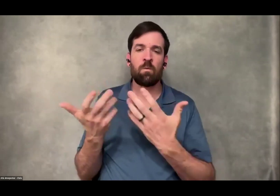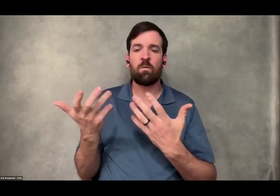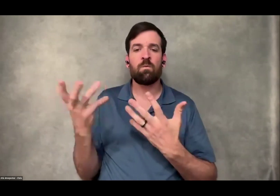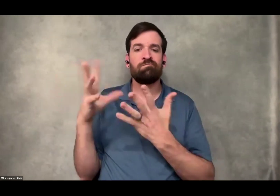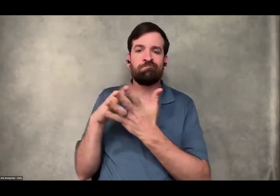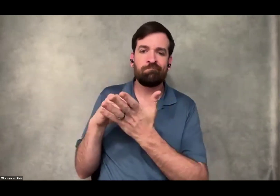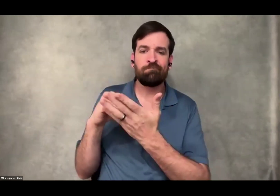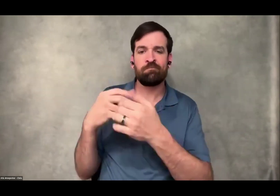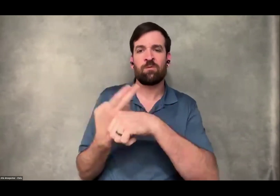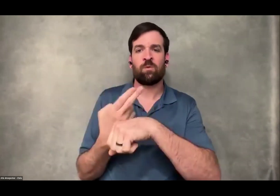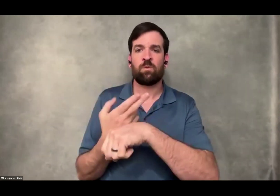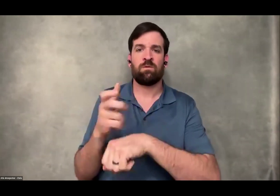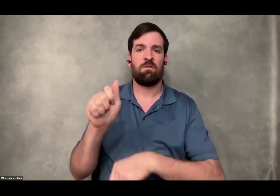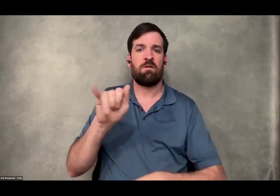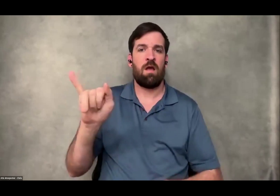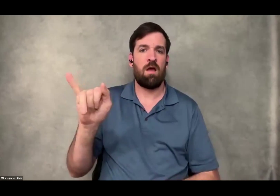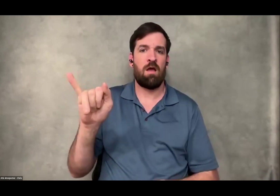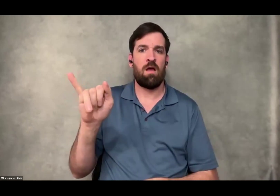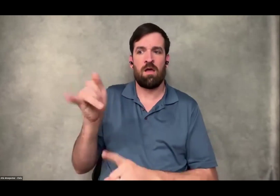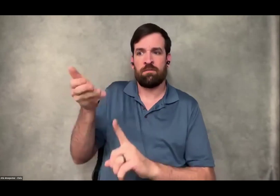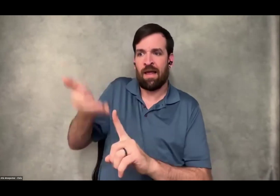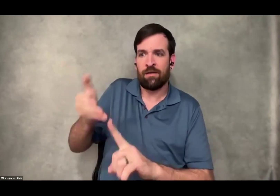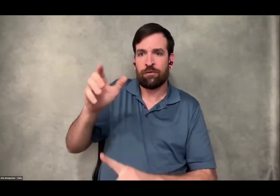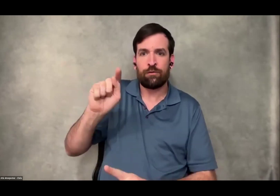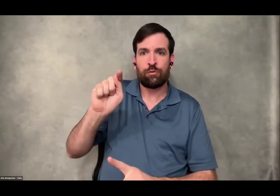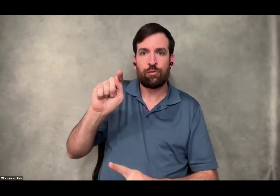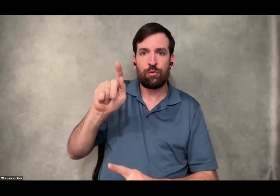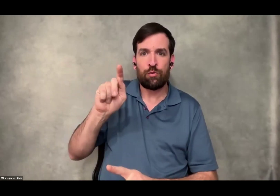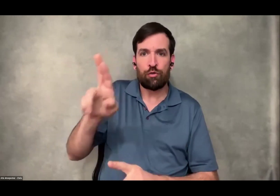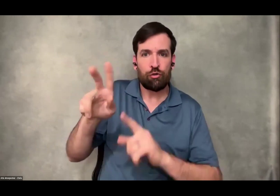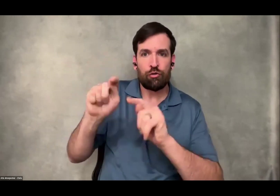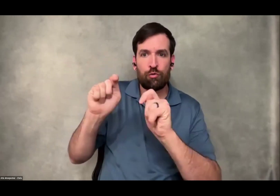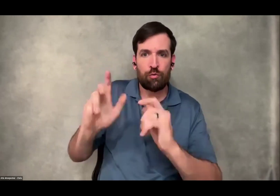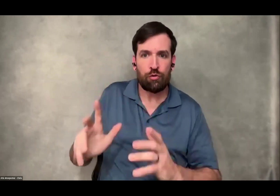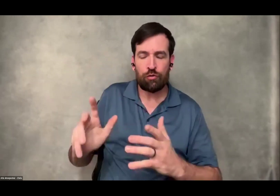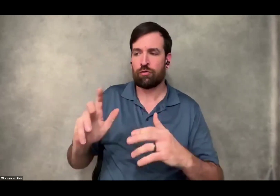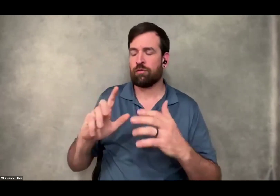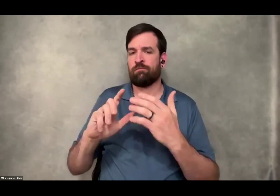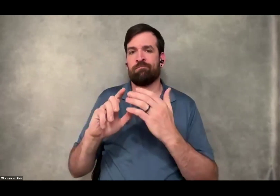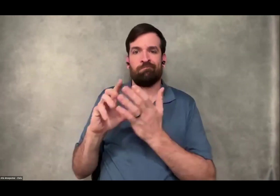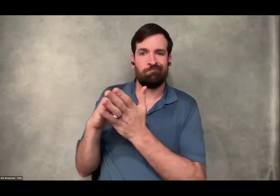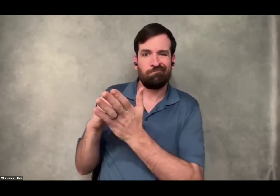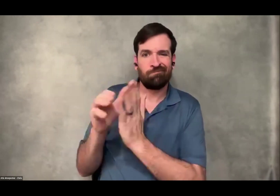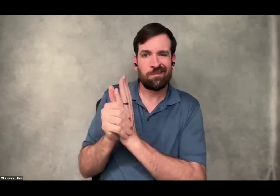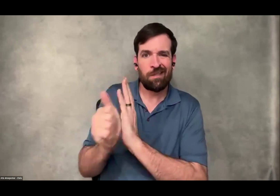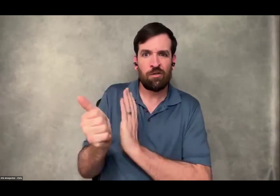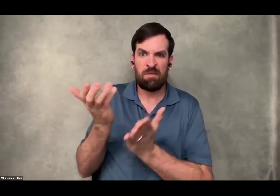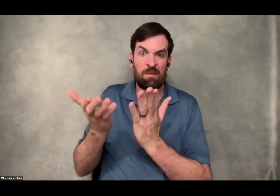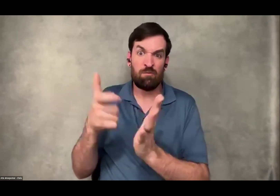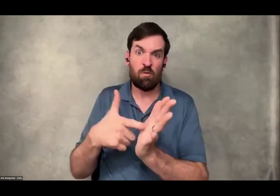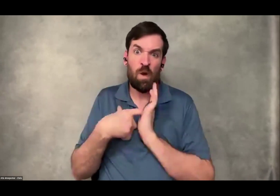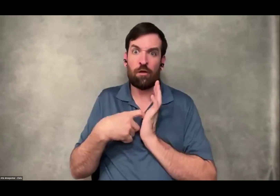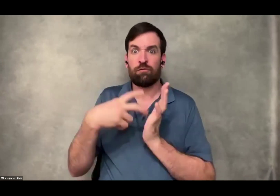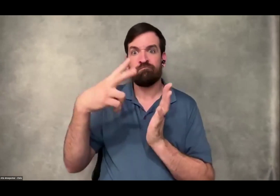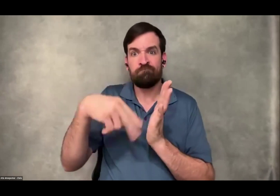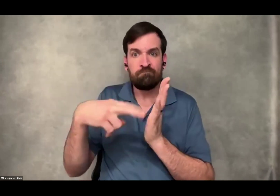and using artificial intelligence as a tutor and using it to learn skills that otherwise might have required reading a